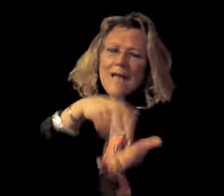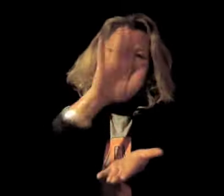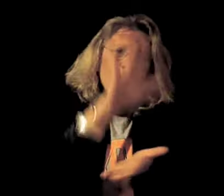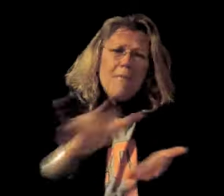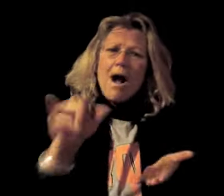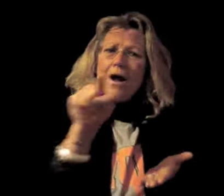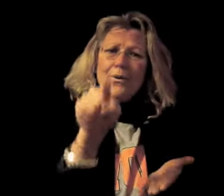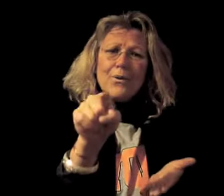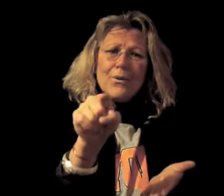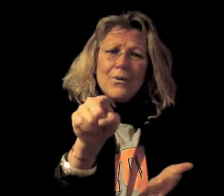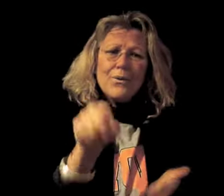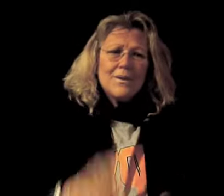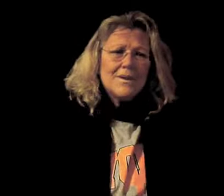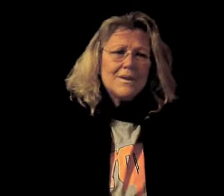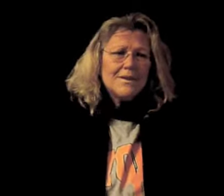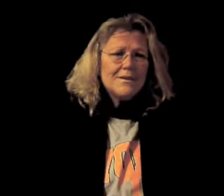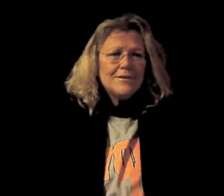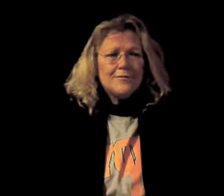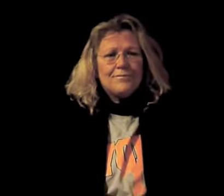I'll stand by you.